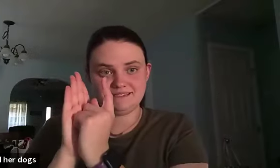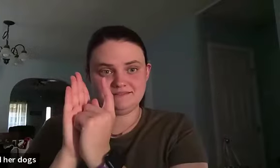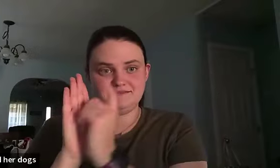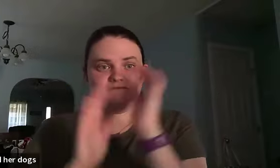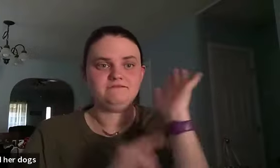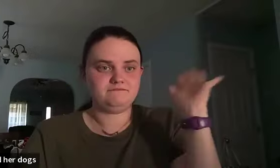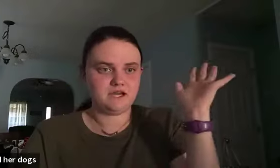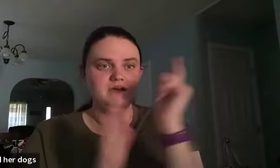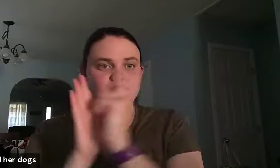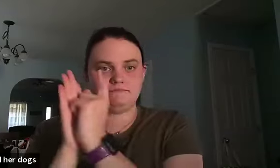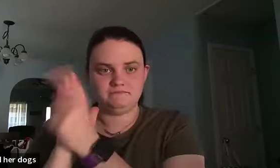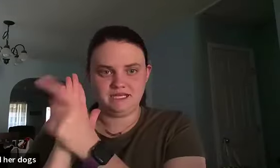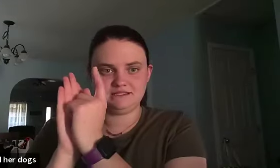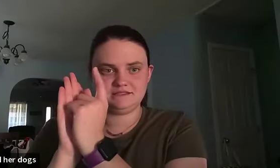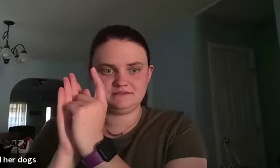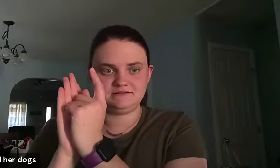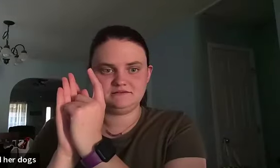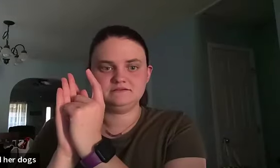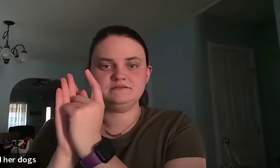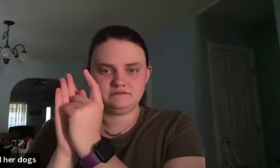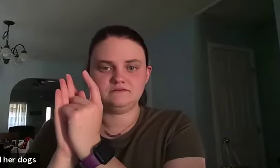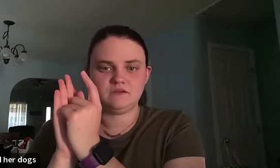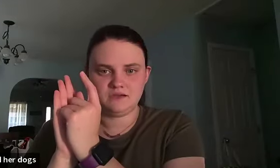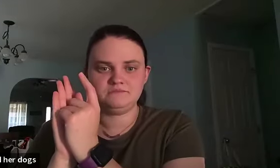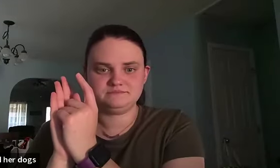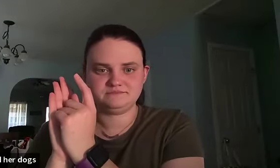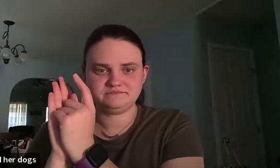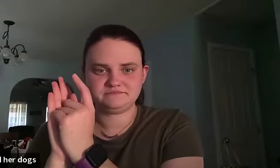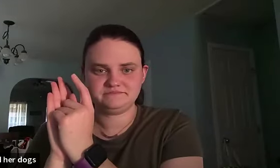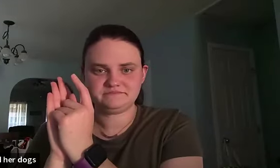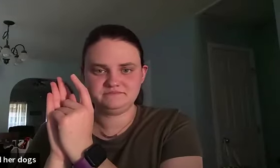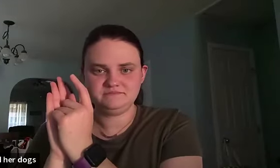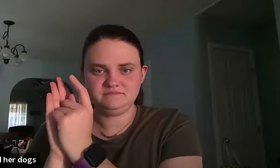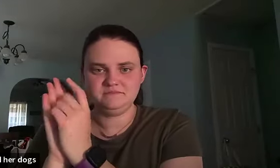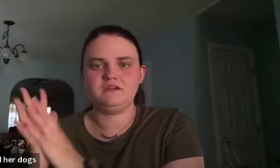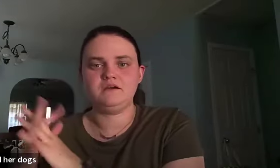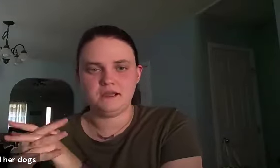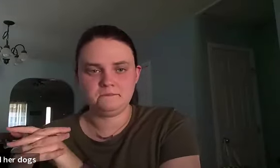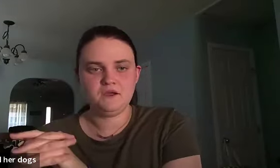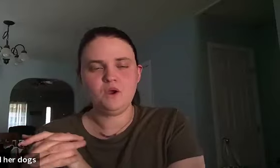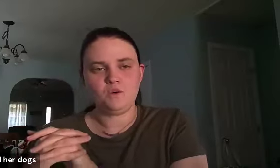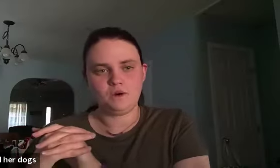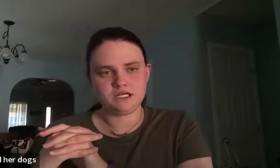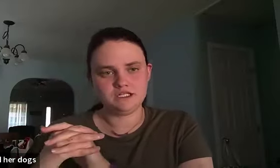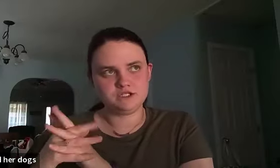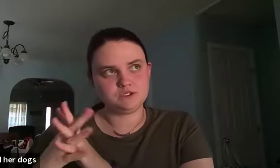5 minutes, 5 minutes. Okay. All right. We're going to